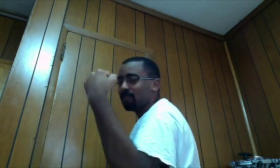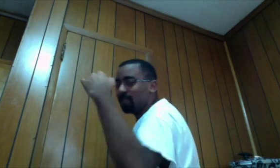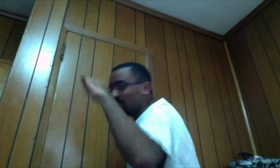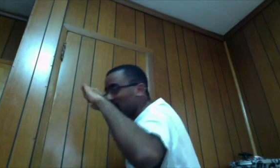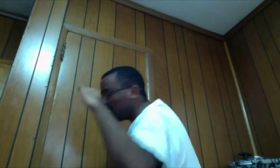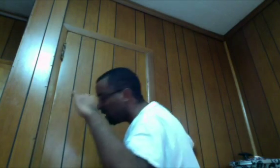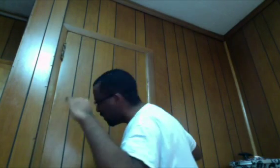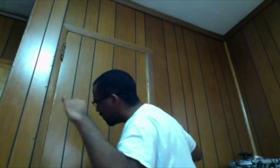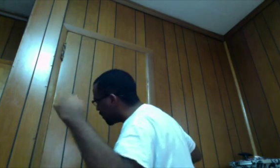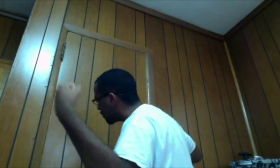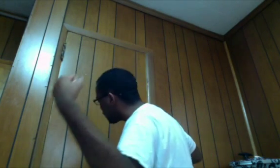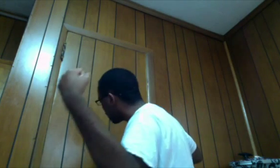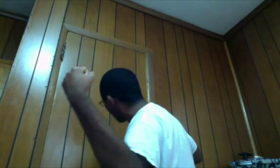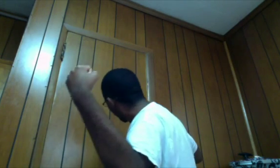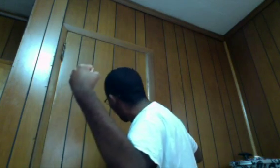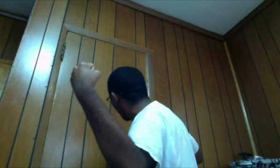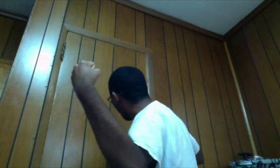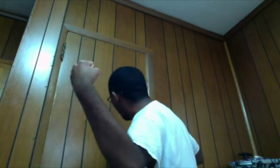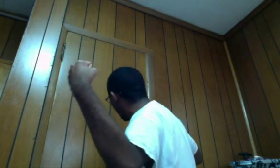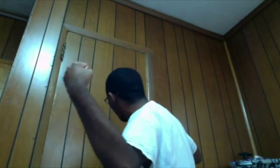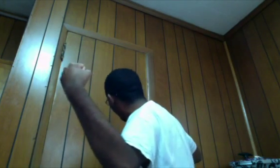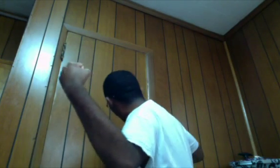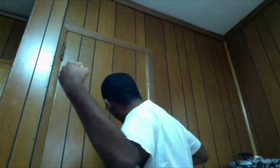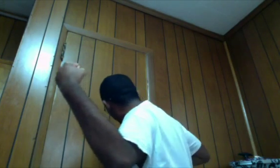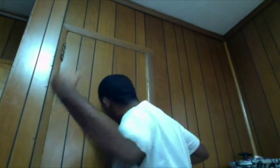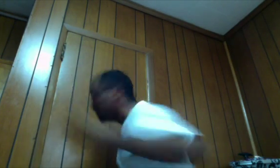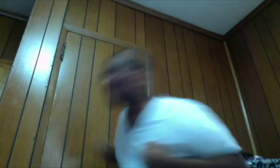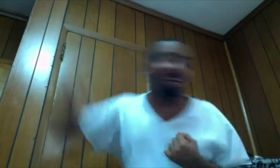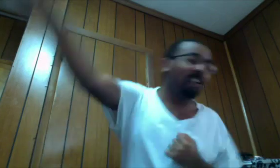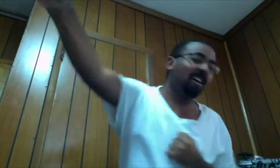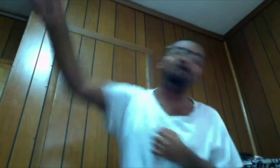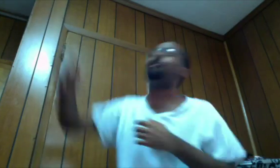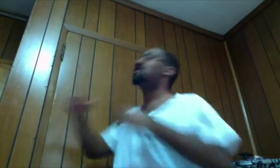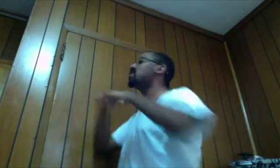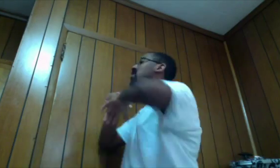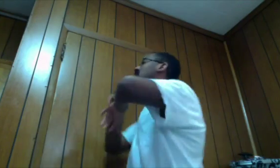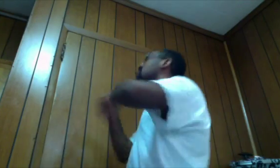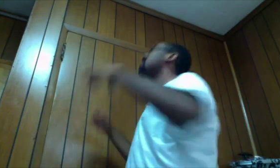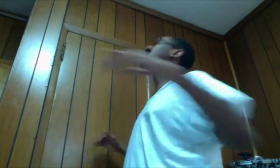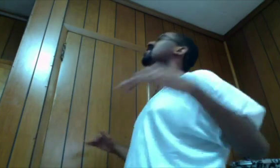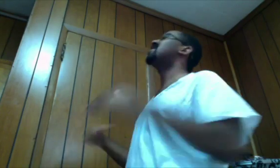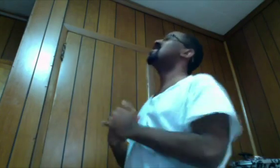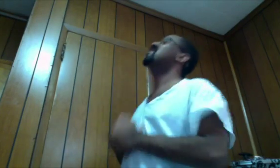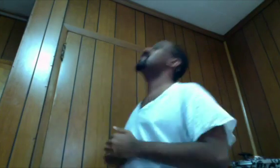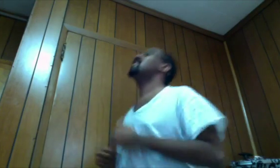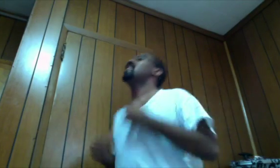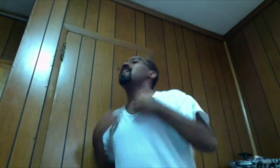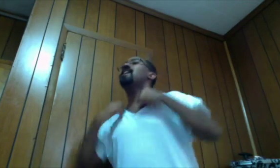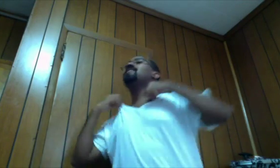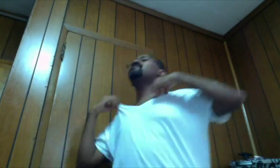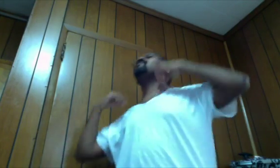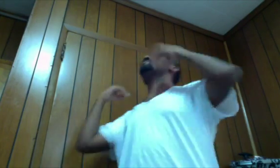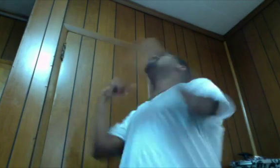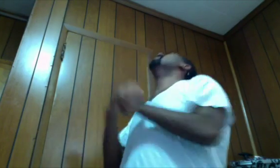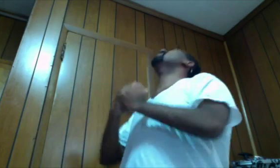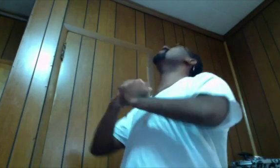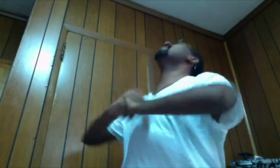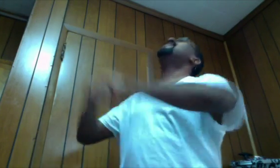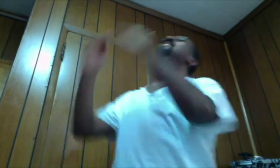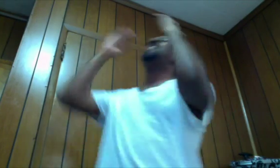just, like, channel my pee, like, and punched it, and it was incinerated. And then and